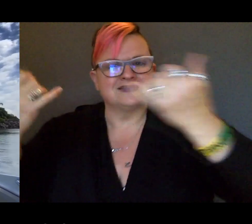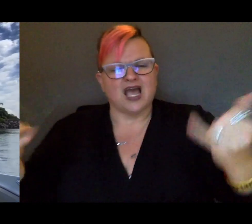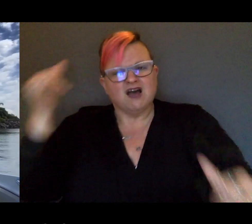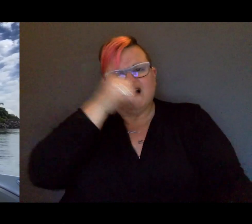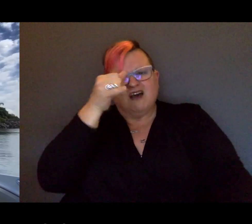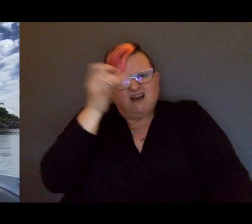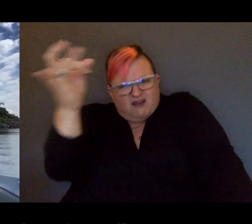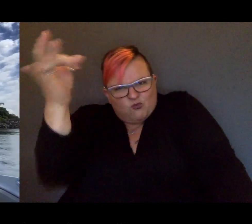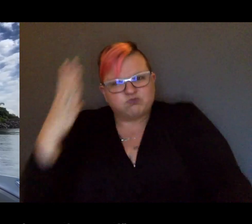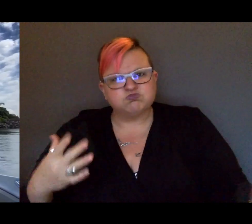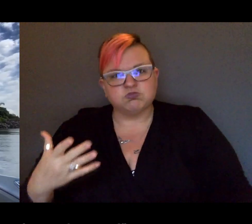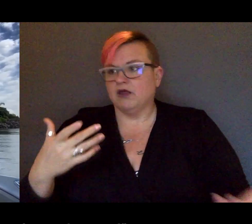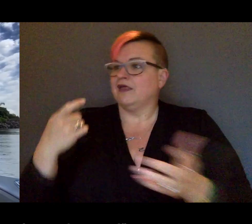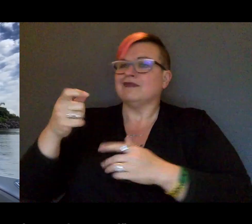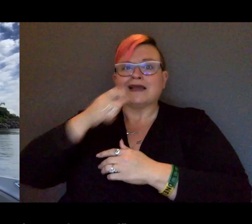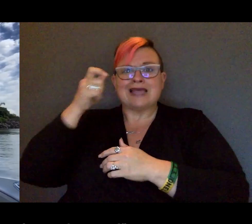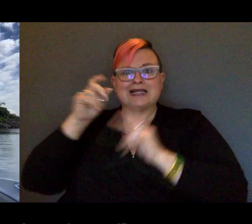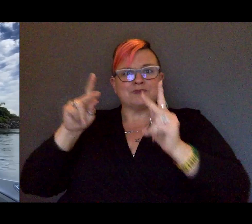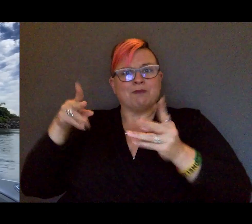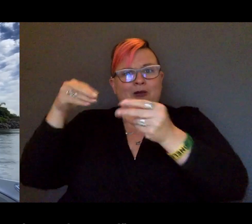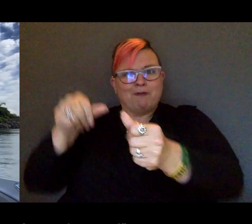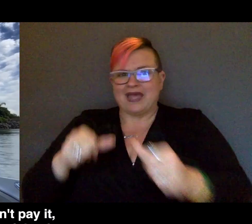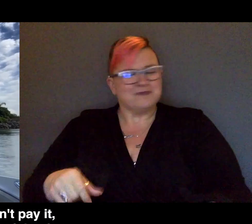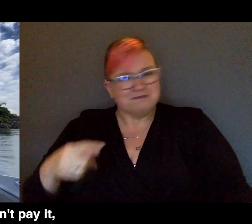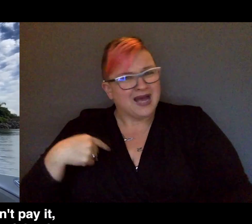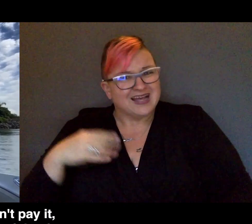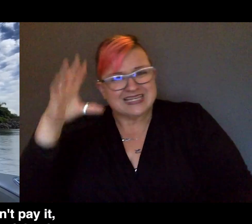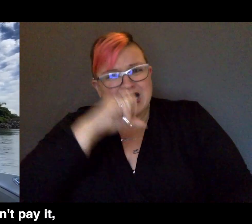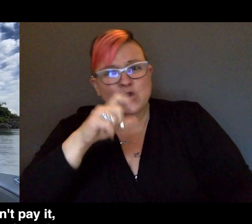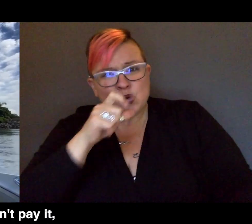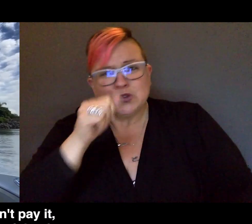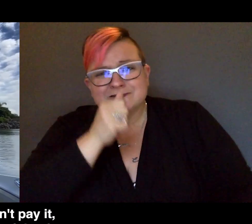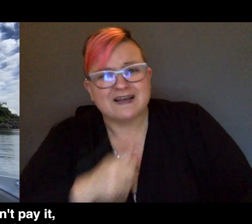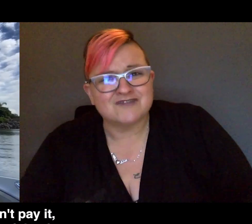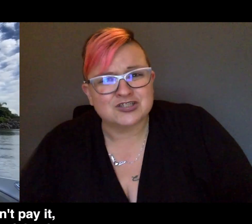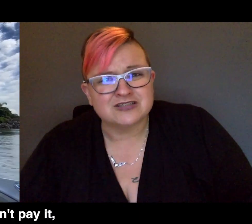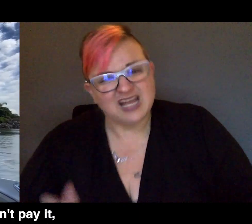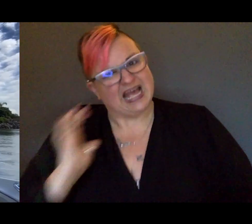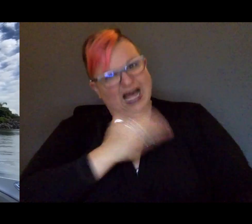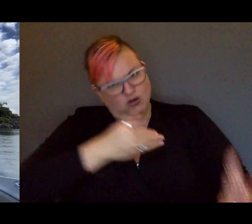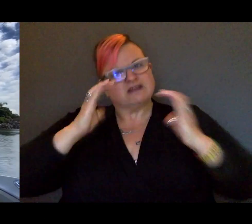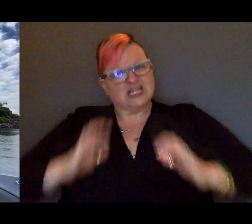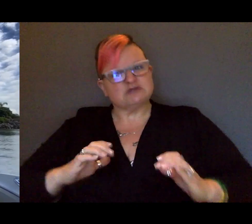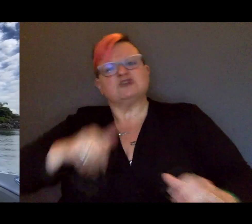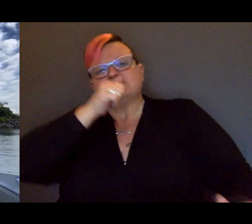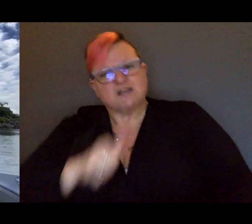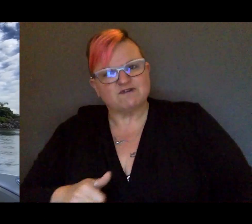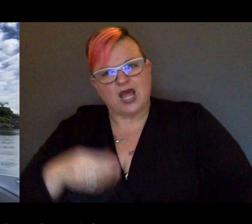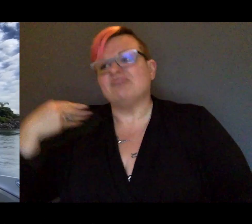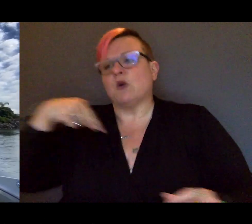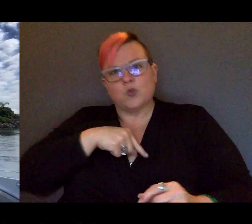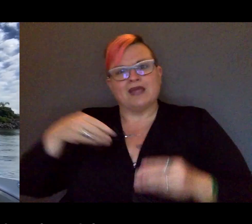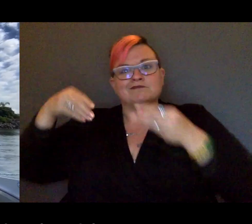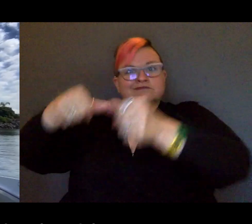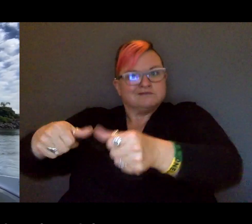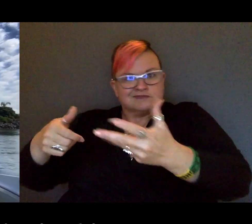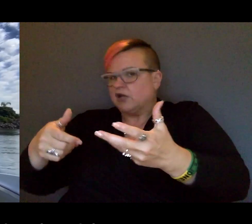we're getting punked on taxes. Let the cannabis people pay the most. And we don't pay it. At the end of the day, our customers